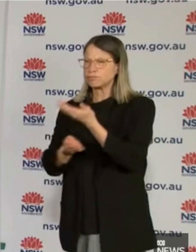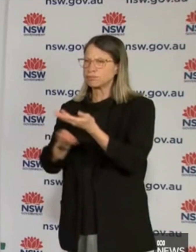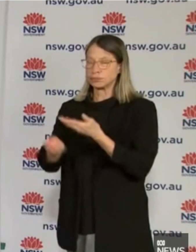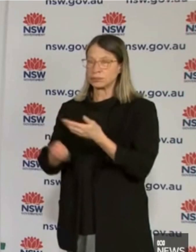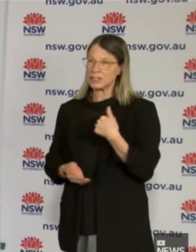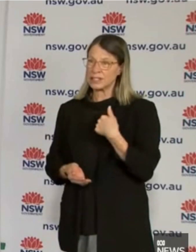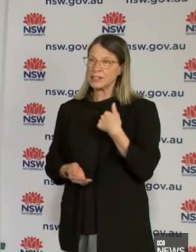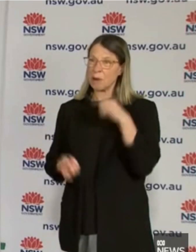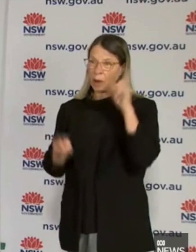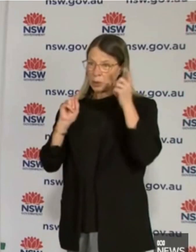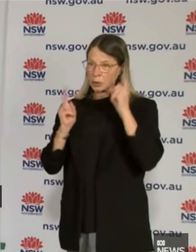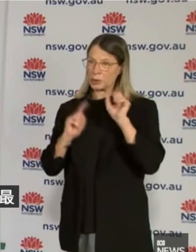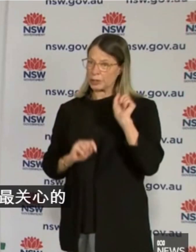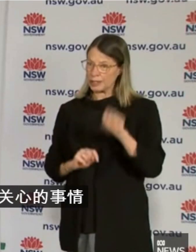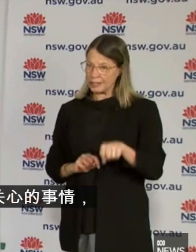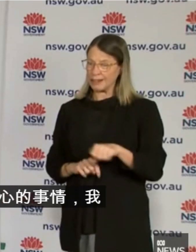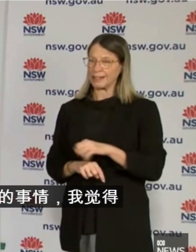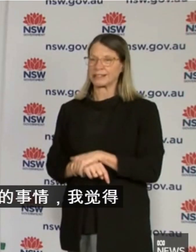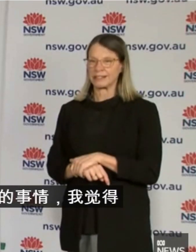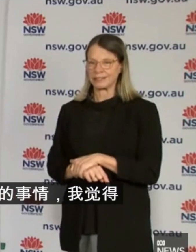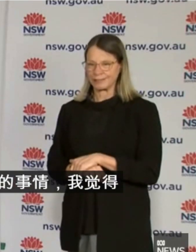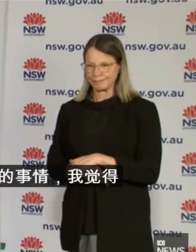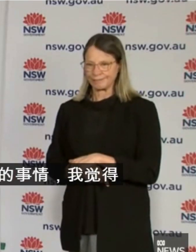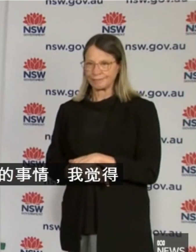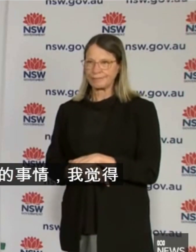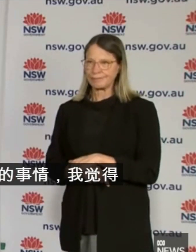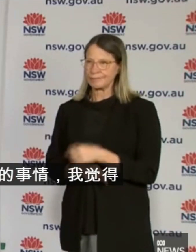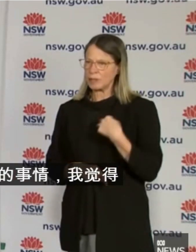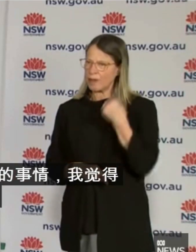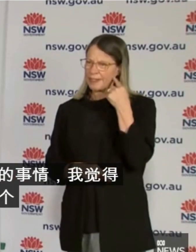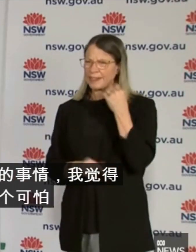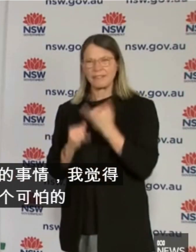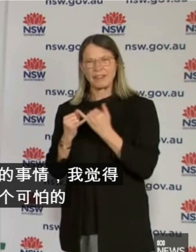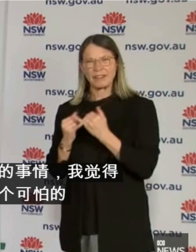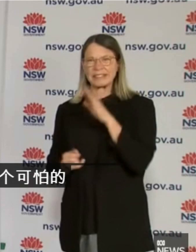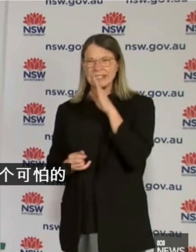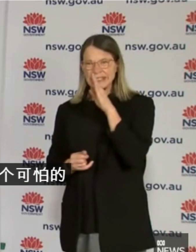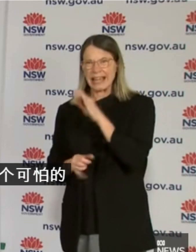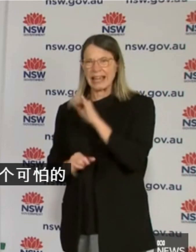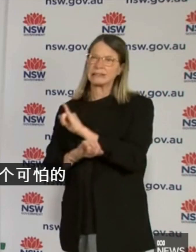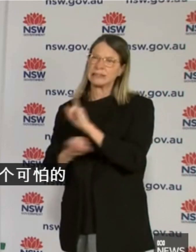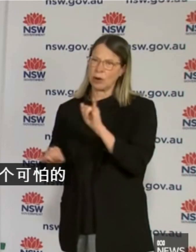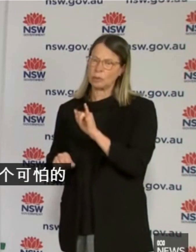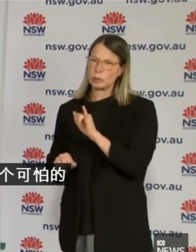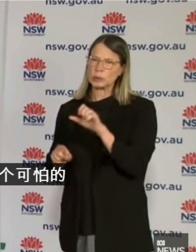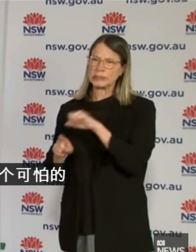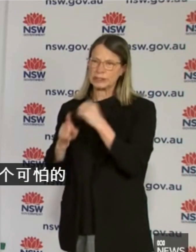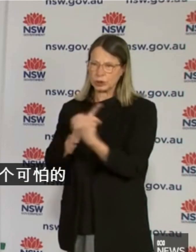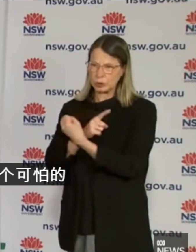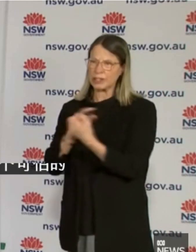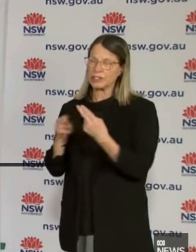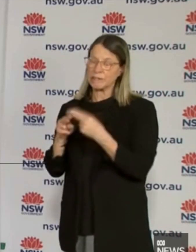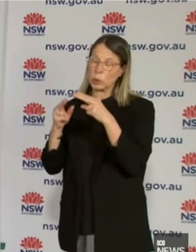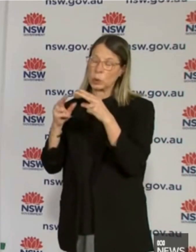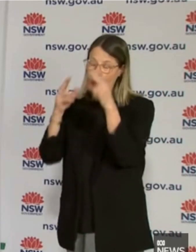mind for me as the Health Minister here in New South Wales. I feel it's a really sad situation, an awful situation. And so I think we need